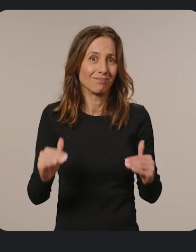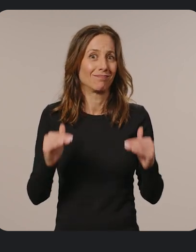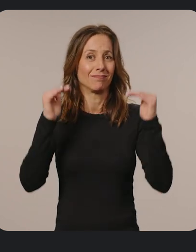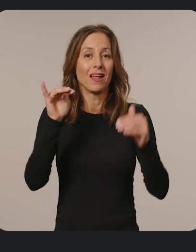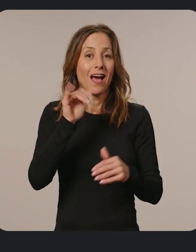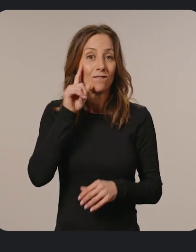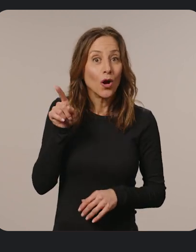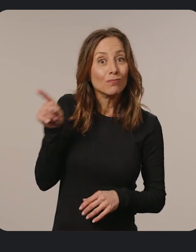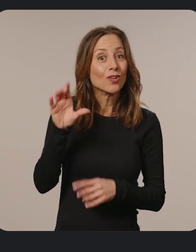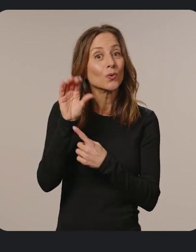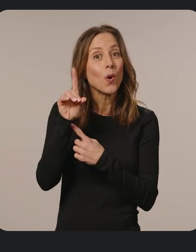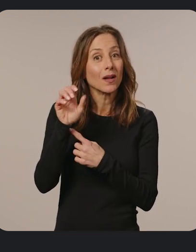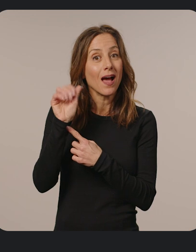did for Codecademy and Amp Studio.